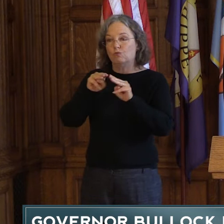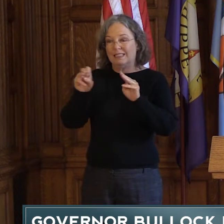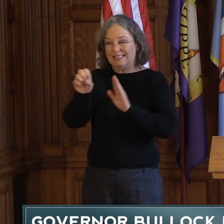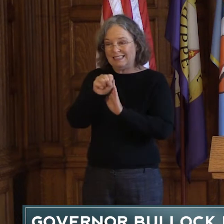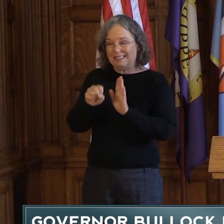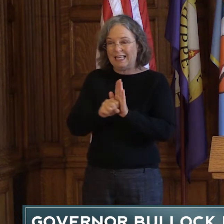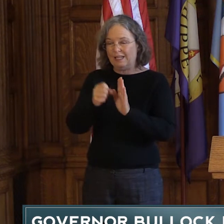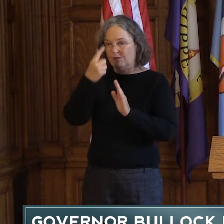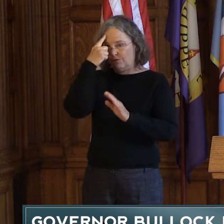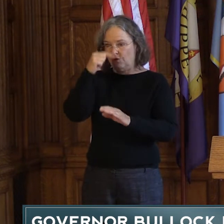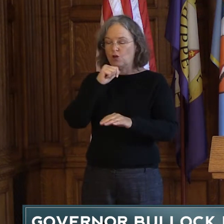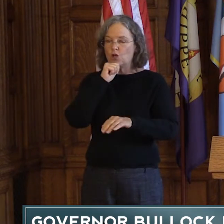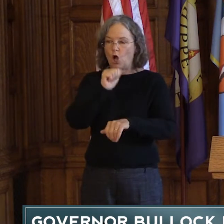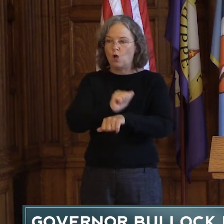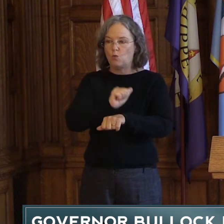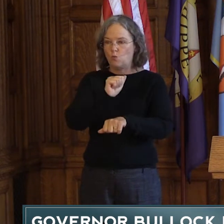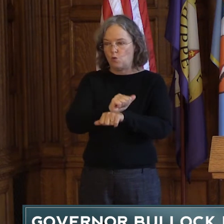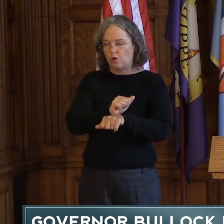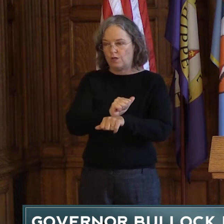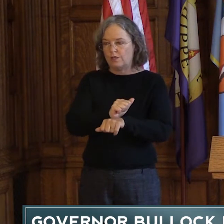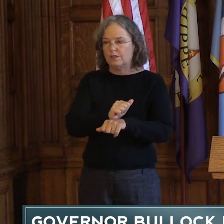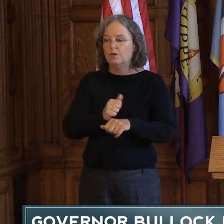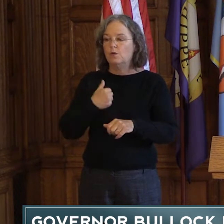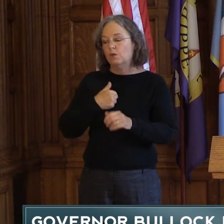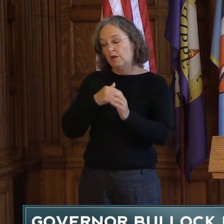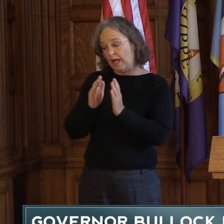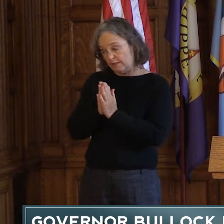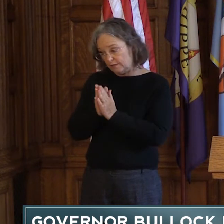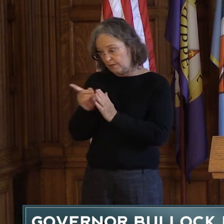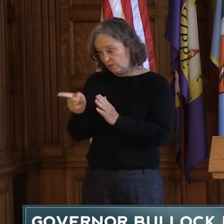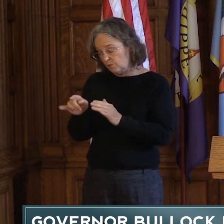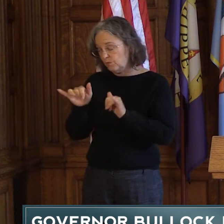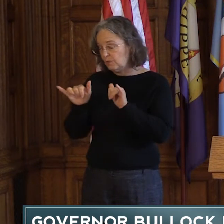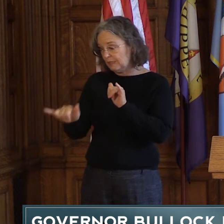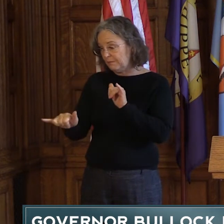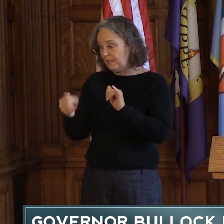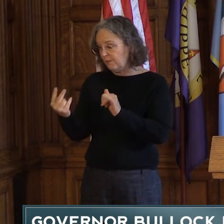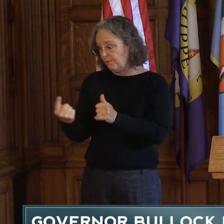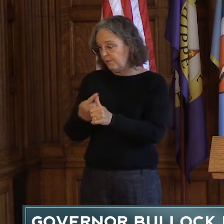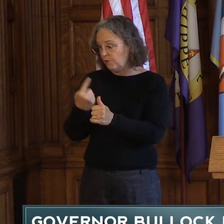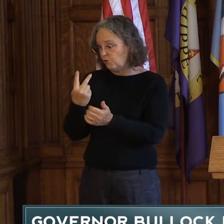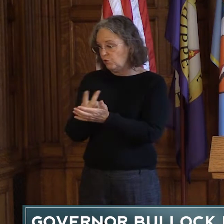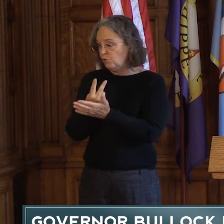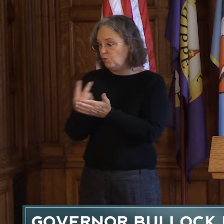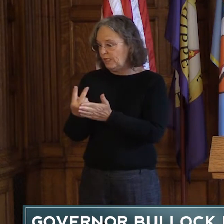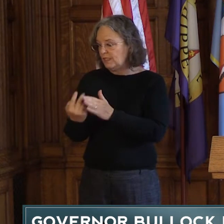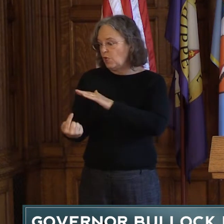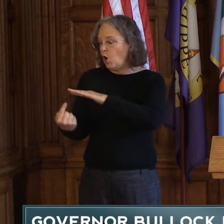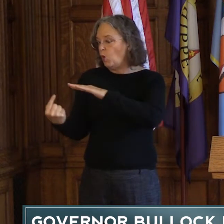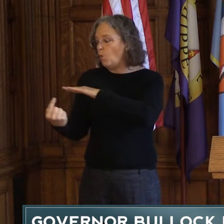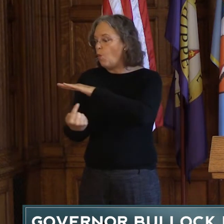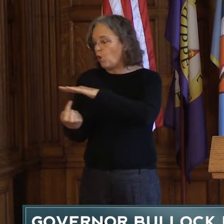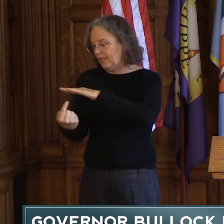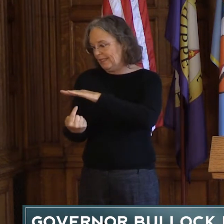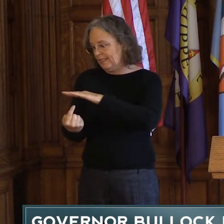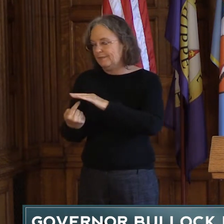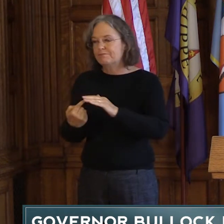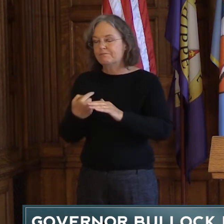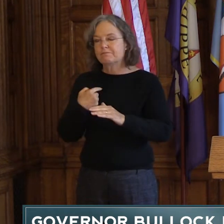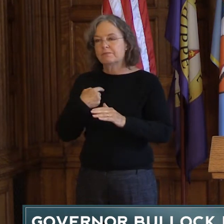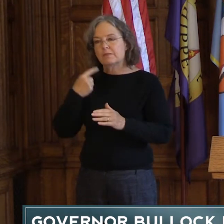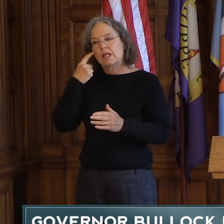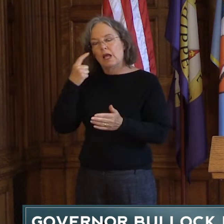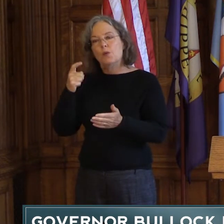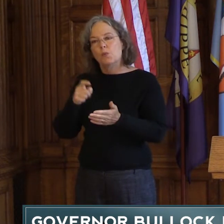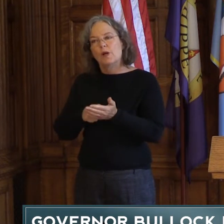reasons. We're asking that they spend their first 2 weeks quarantining. I recognize, what all of